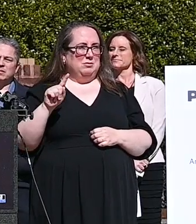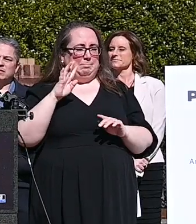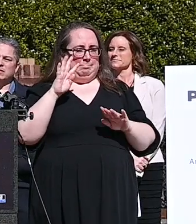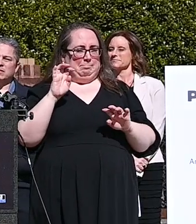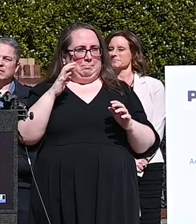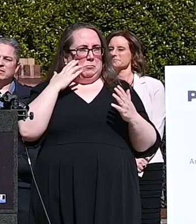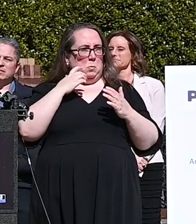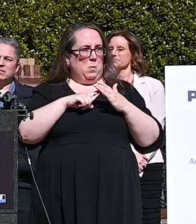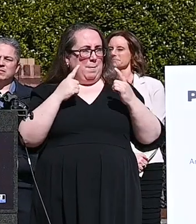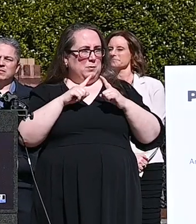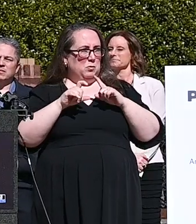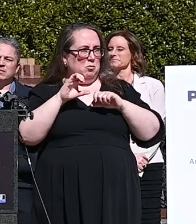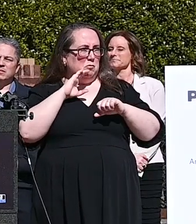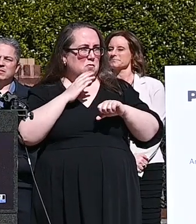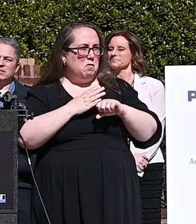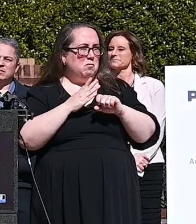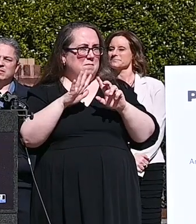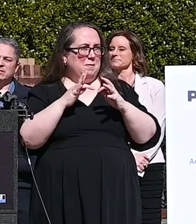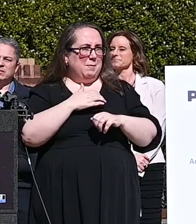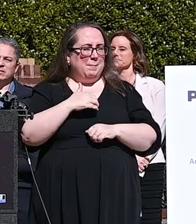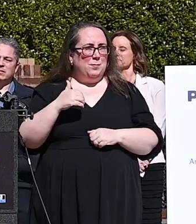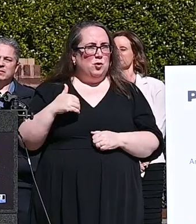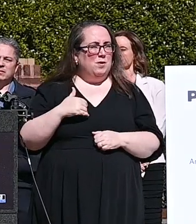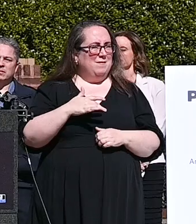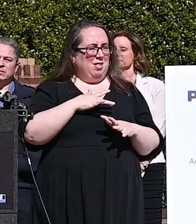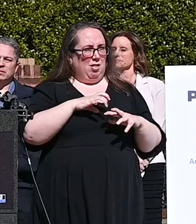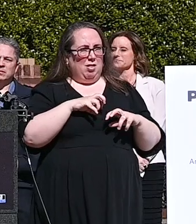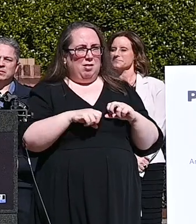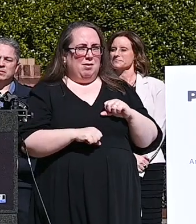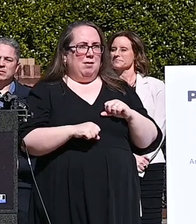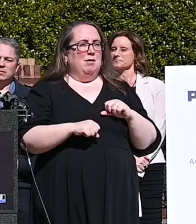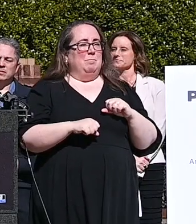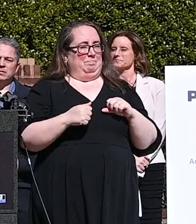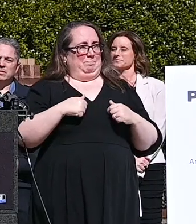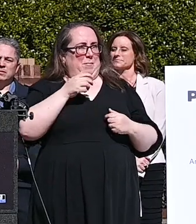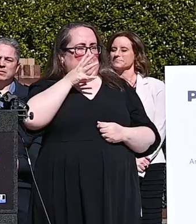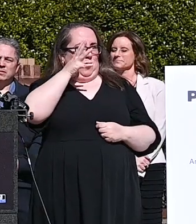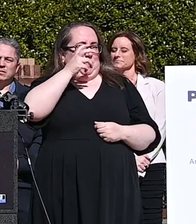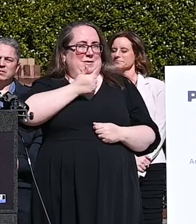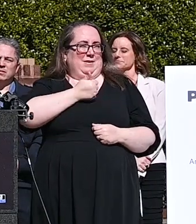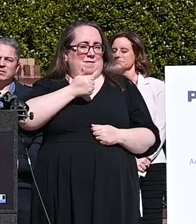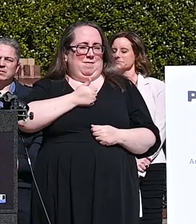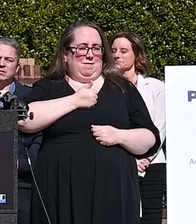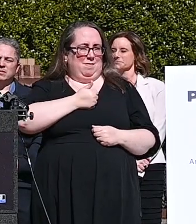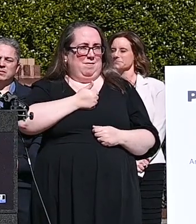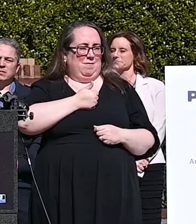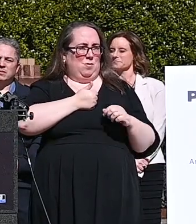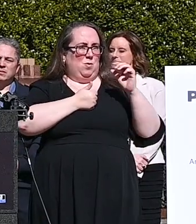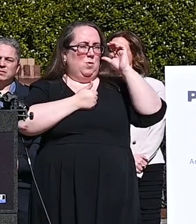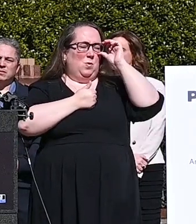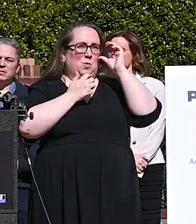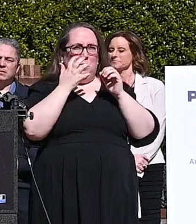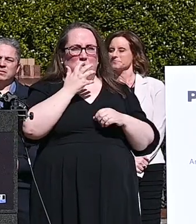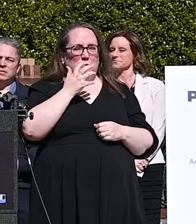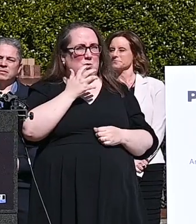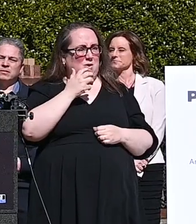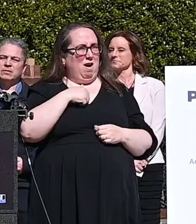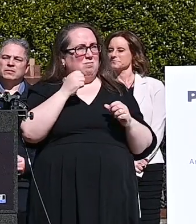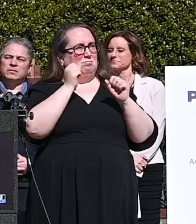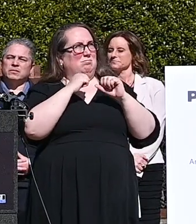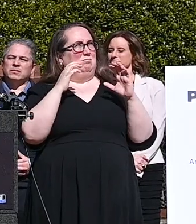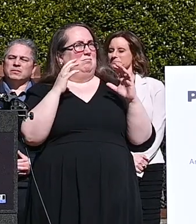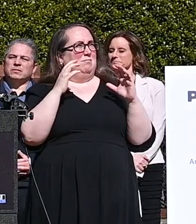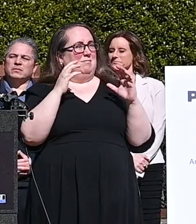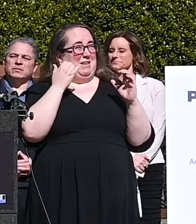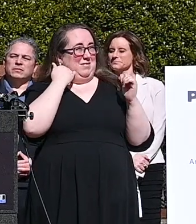questions, uncertainty, and pain. As a parent myself, I can imagine that lack of certainty about what happened to my child would